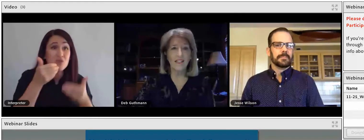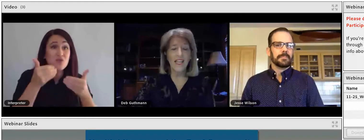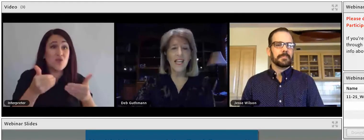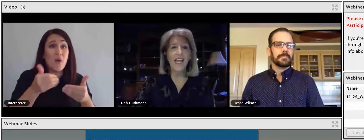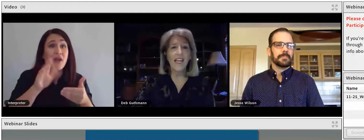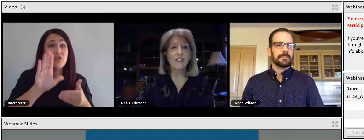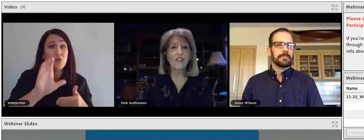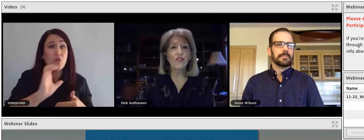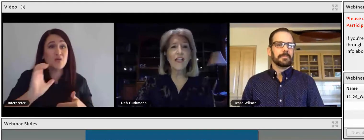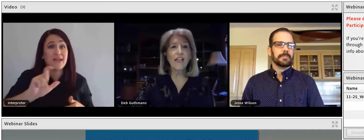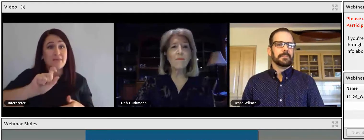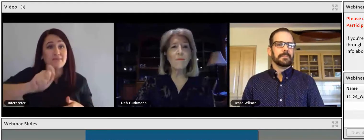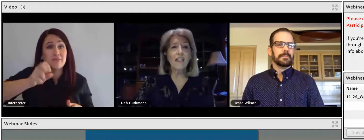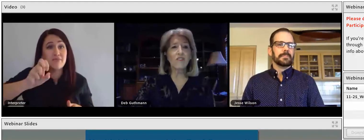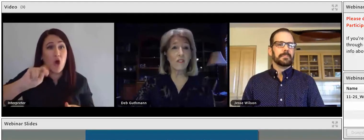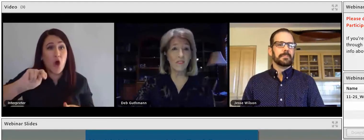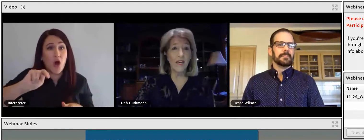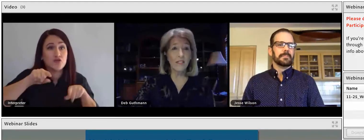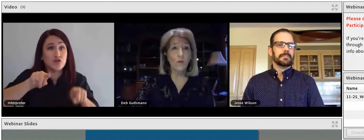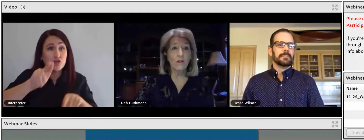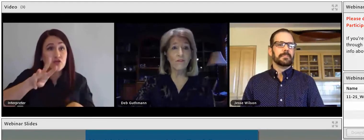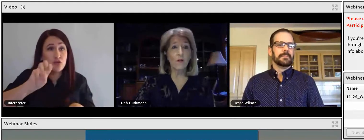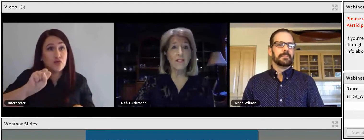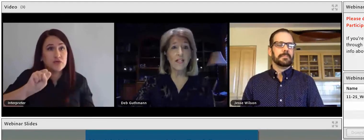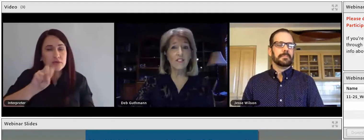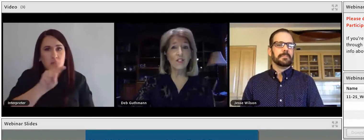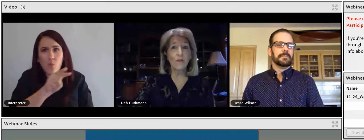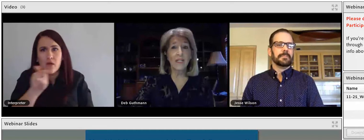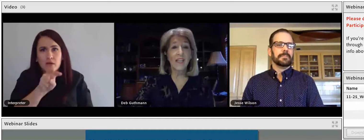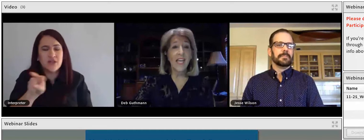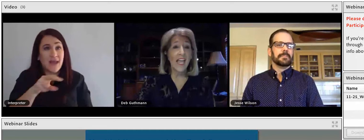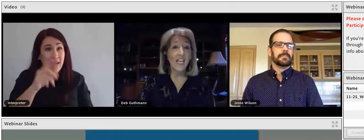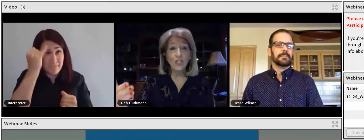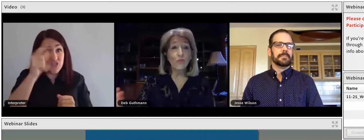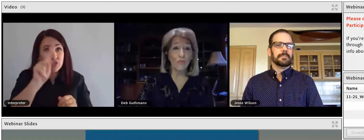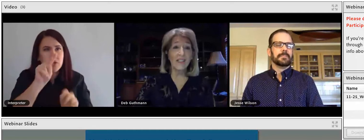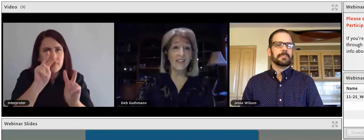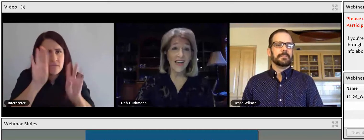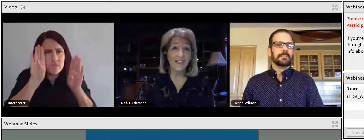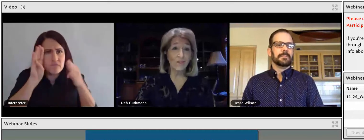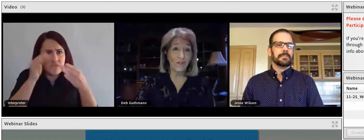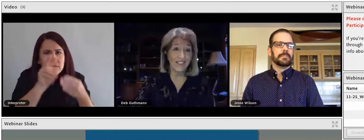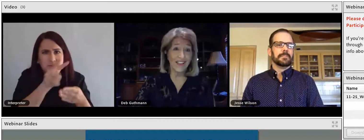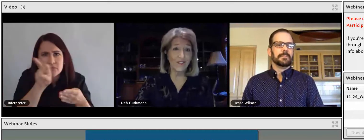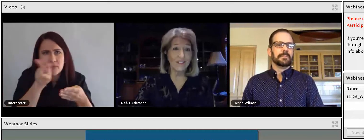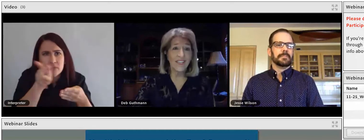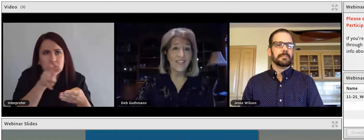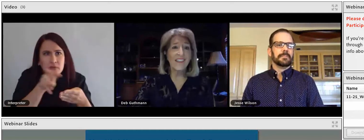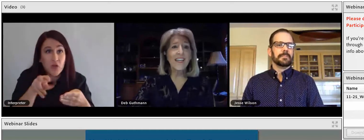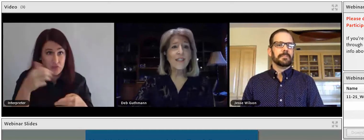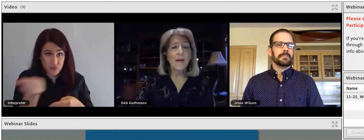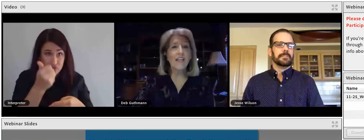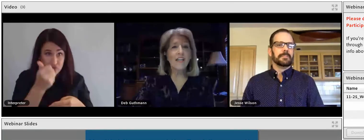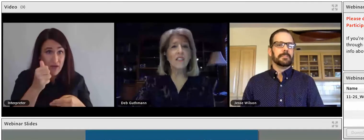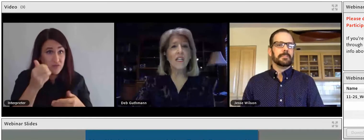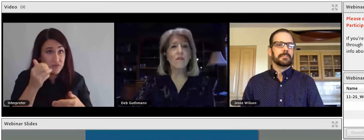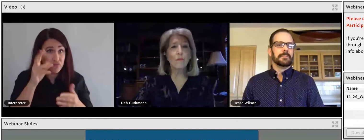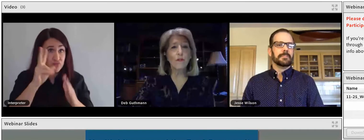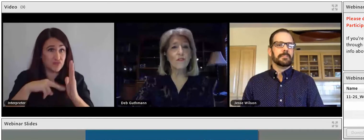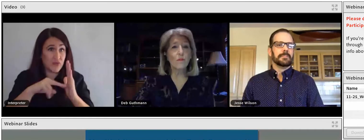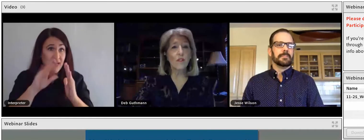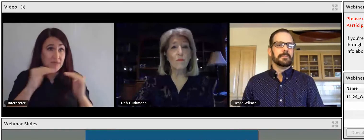is on. And try and imagine that that's what you're focused on doing, and you read at grade level. Then